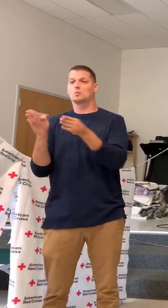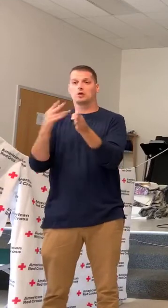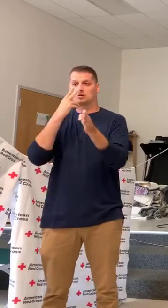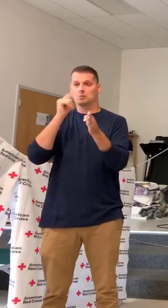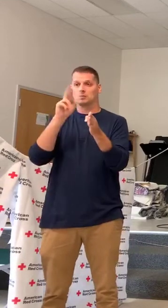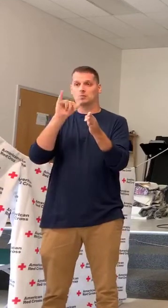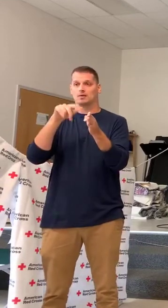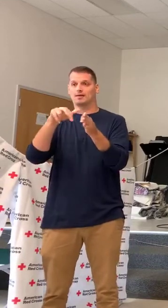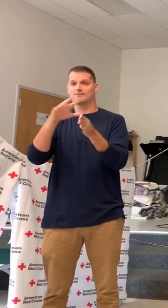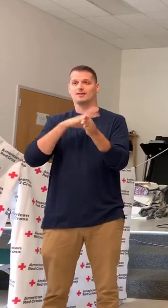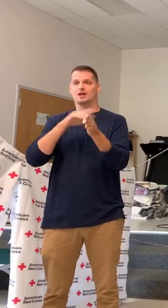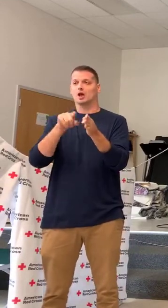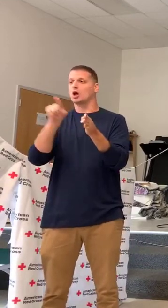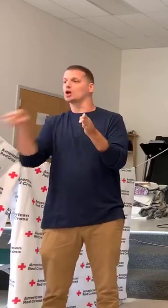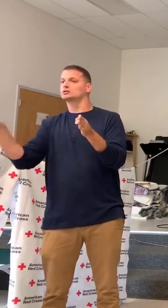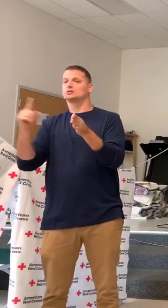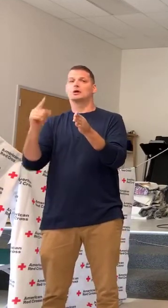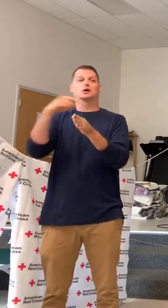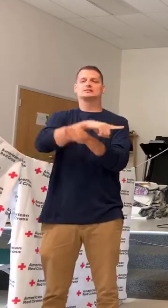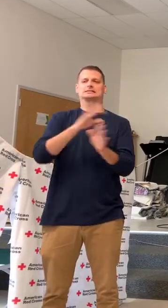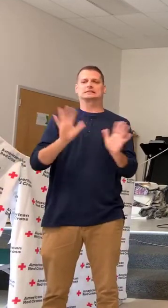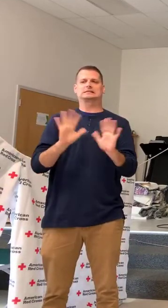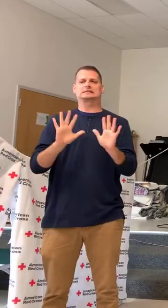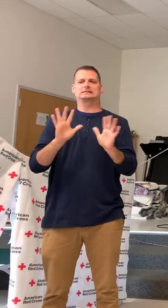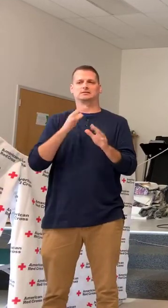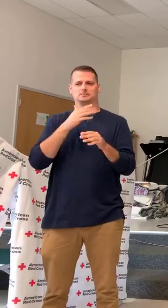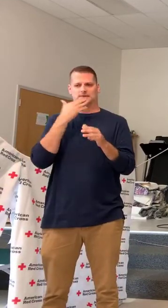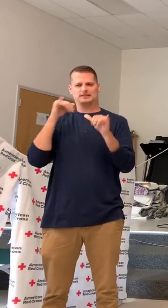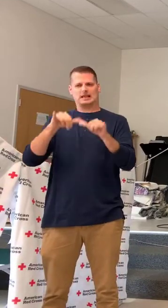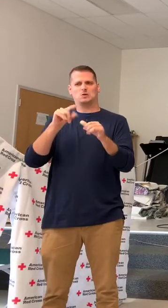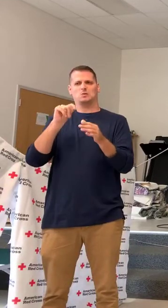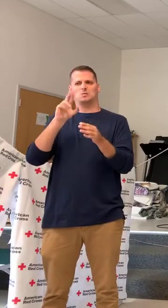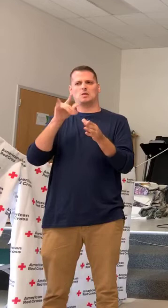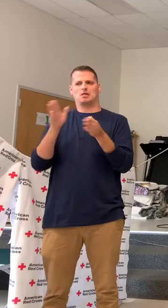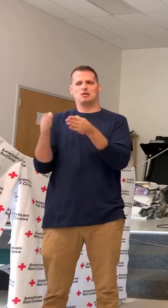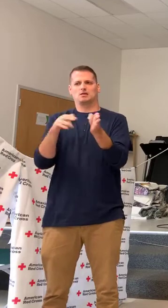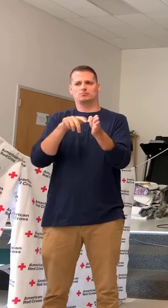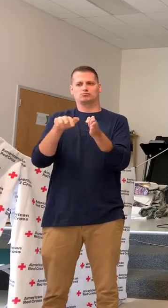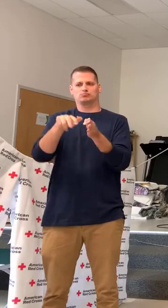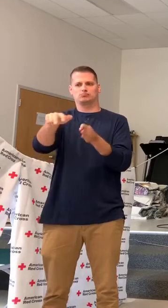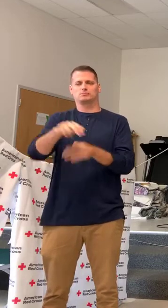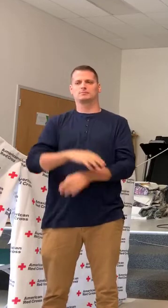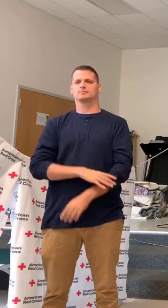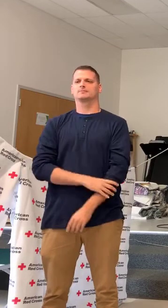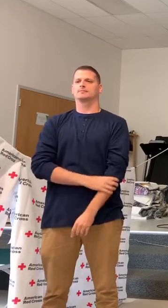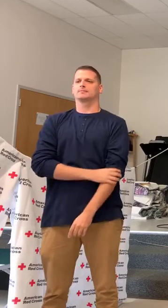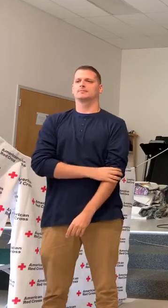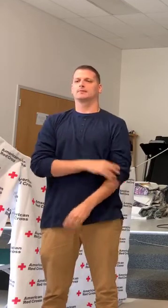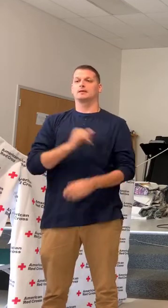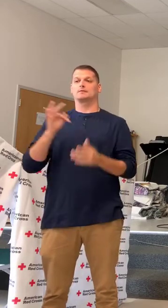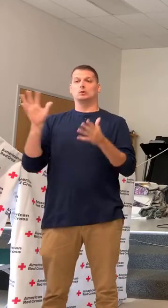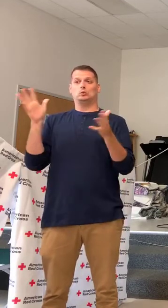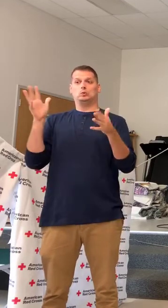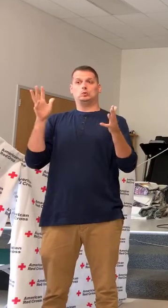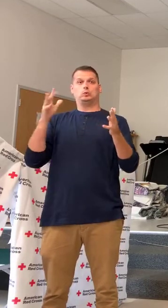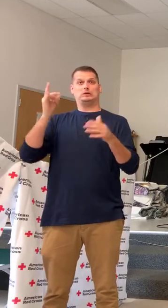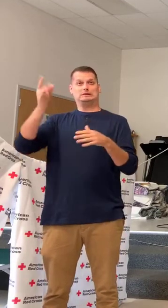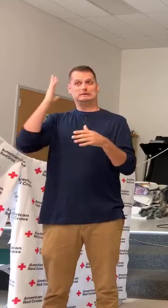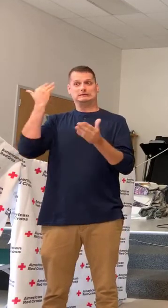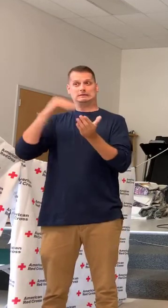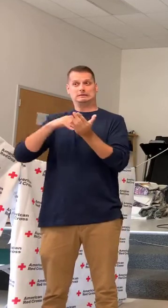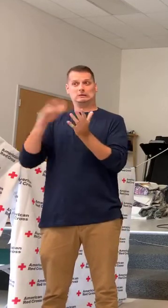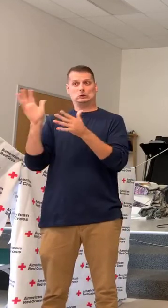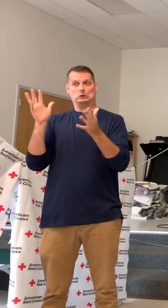lines will be safe, but they're still out there. And if you get a wind and there's these trees that are coming down, that's a hazard. We got snags anytime we get a little bit of